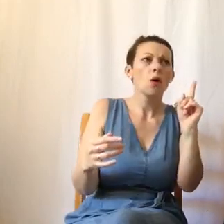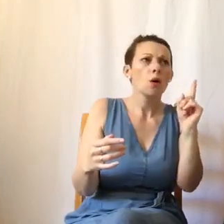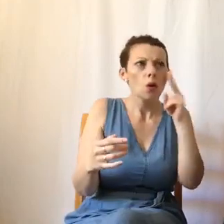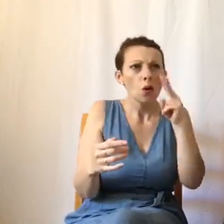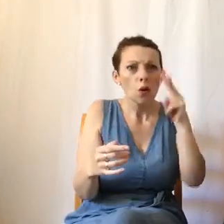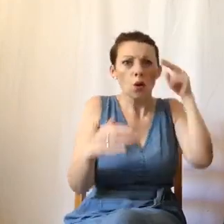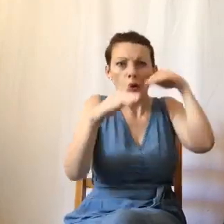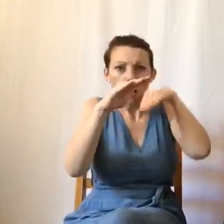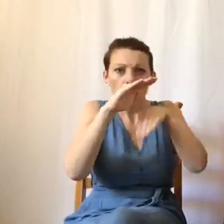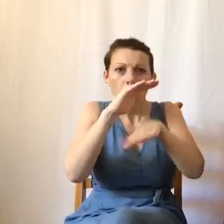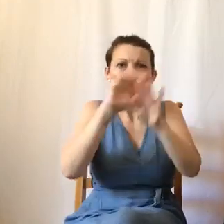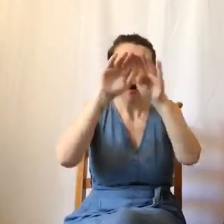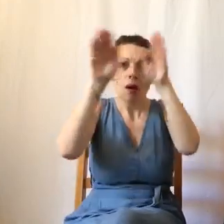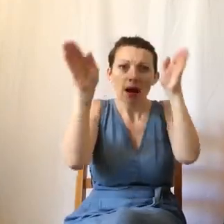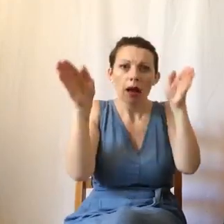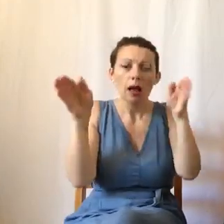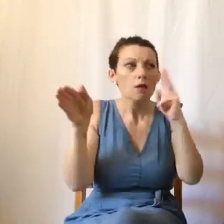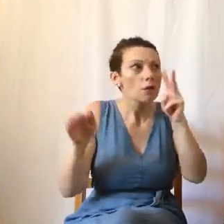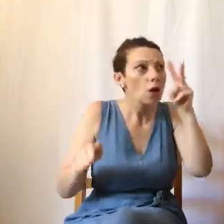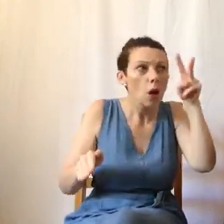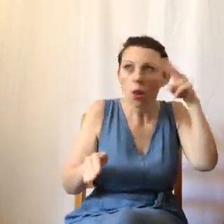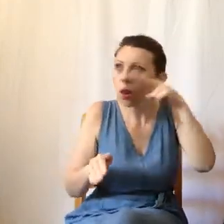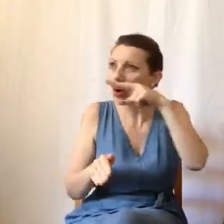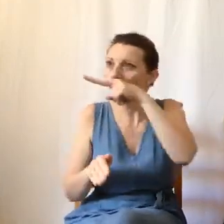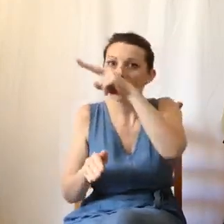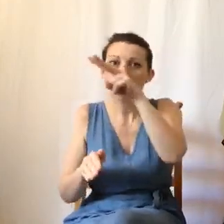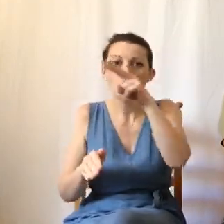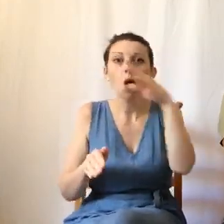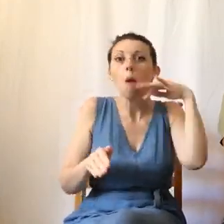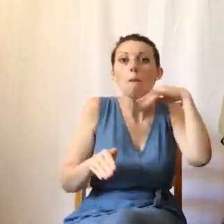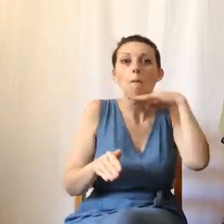Woblin crept along the beach, cries louder than before,